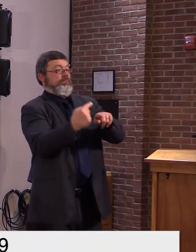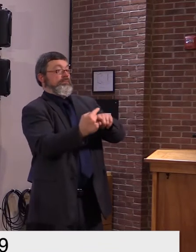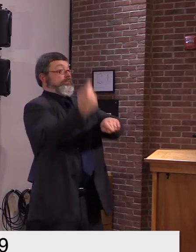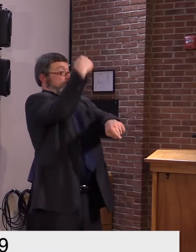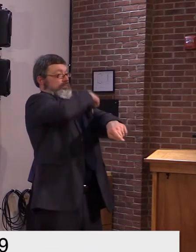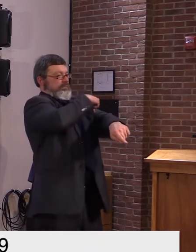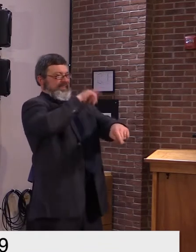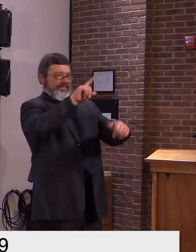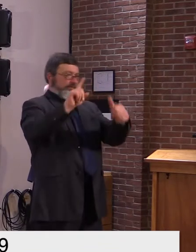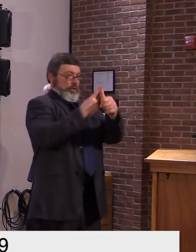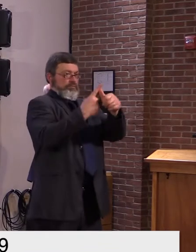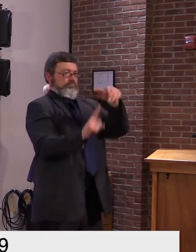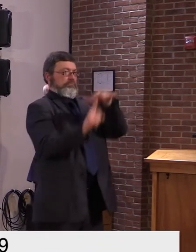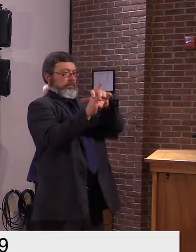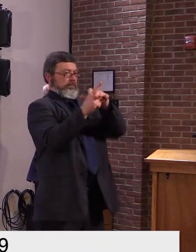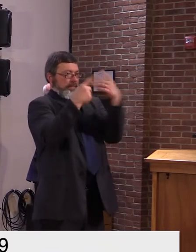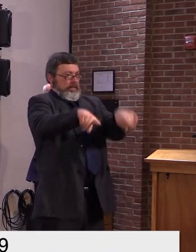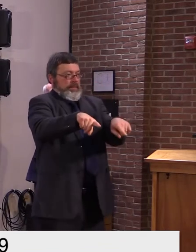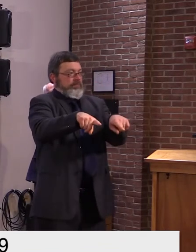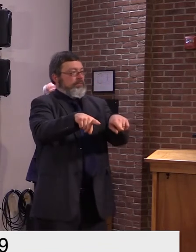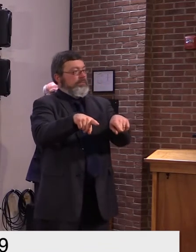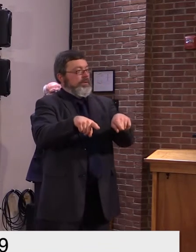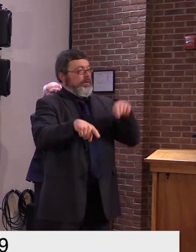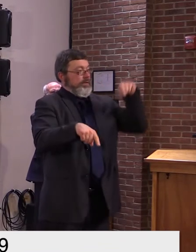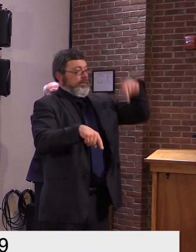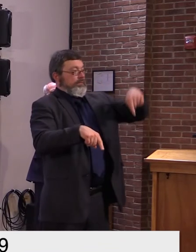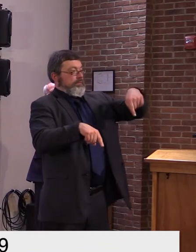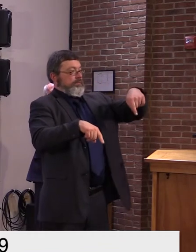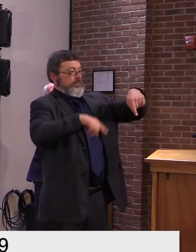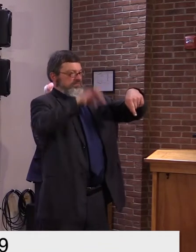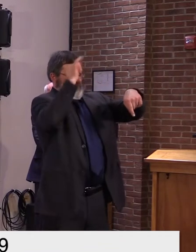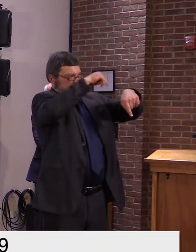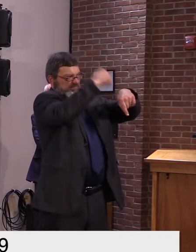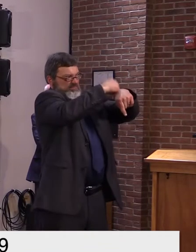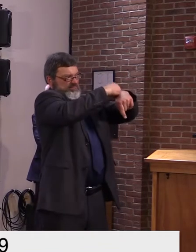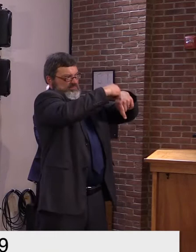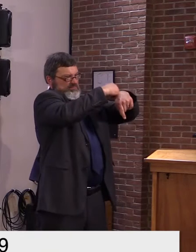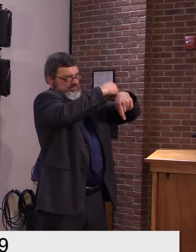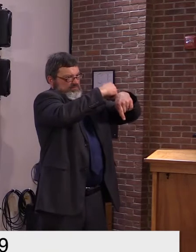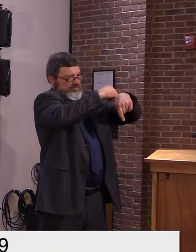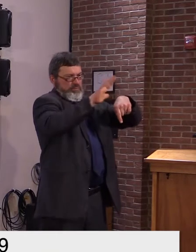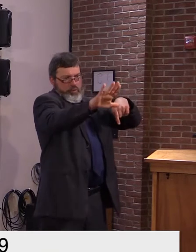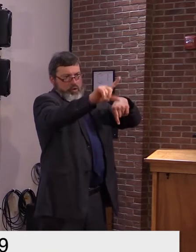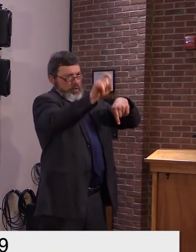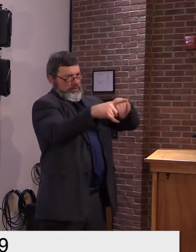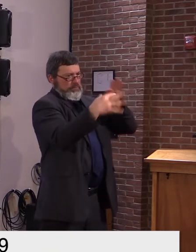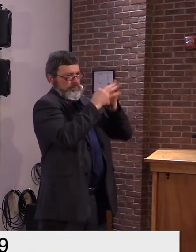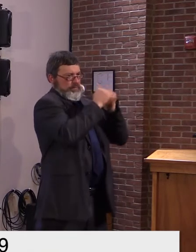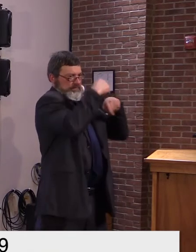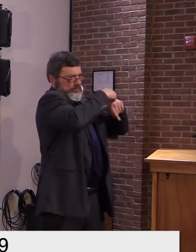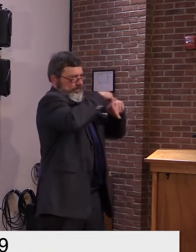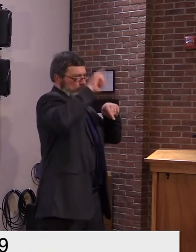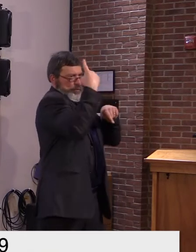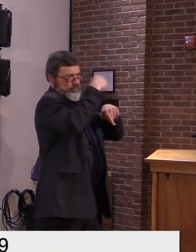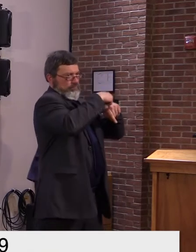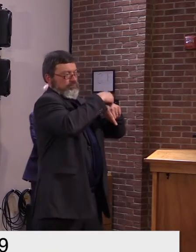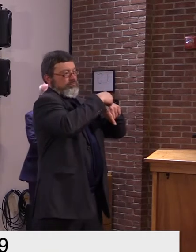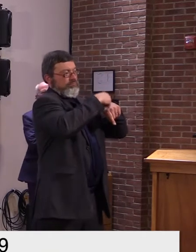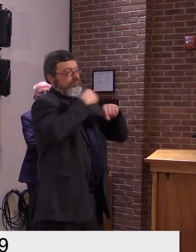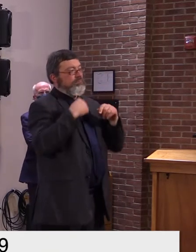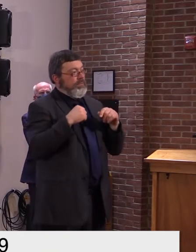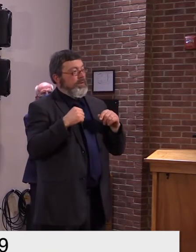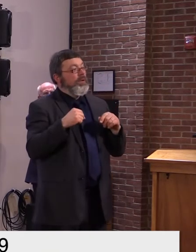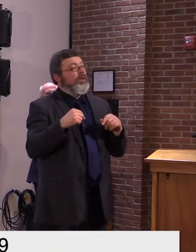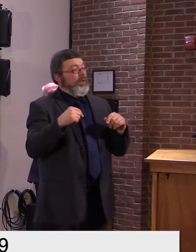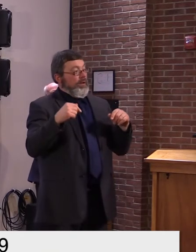one I think you're pointing to was the one that we had overnighted and then didn't